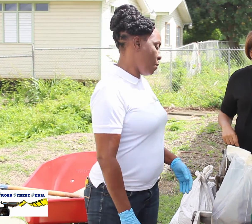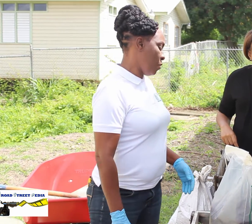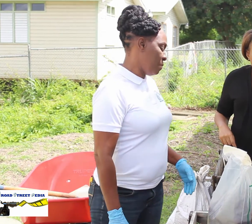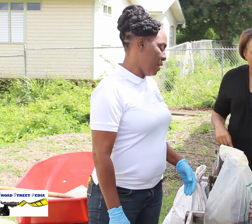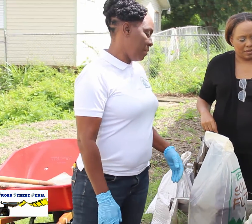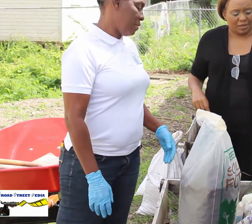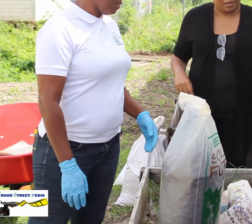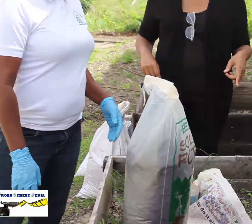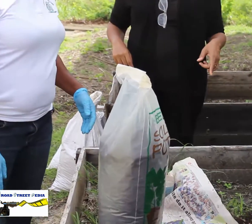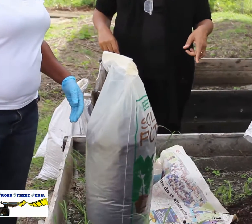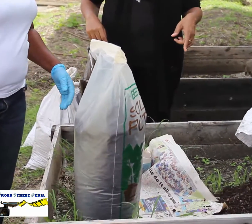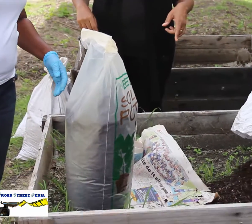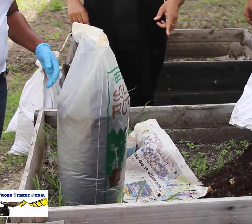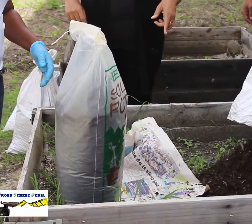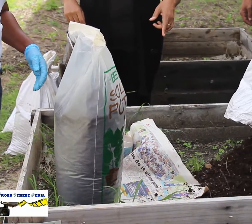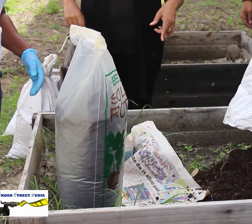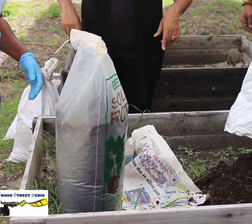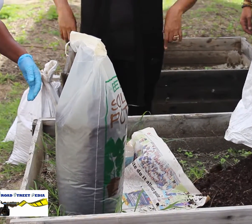the compost mix.